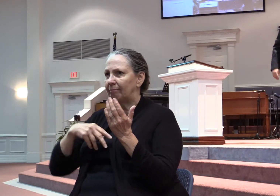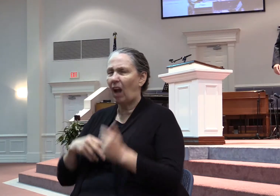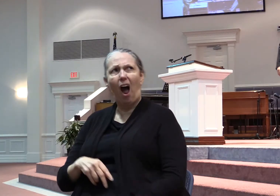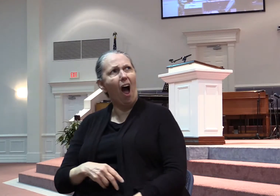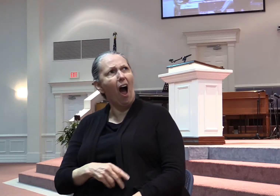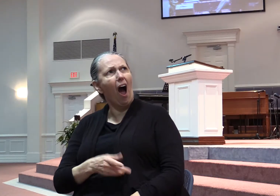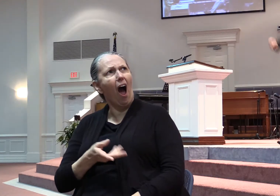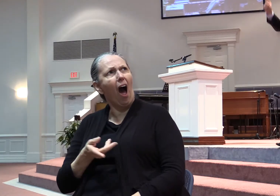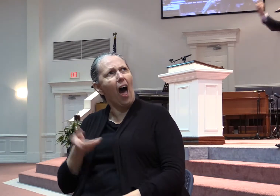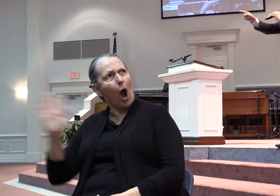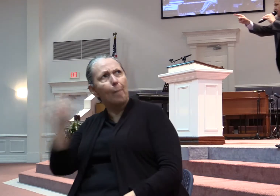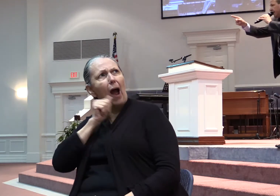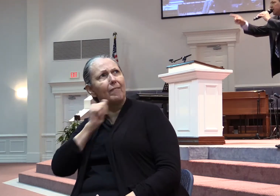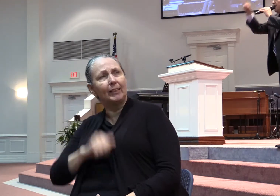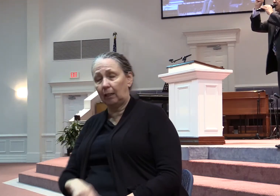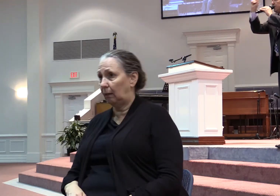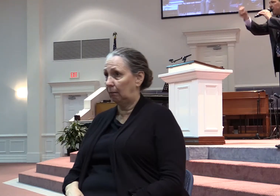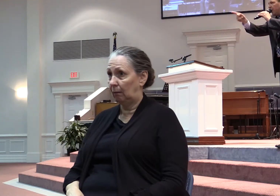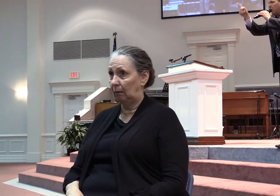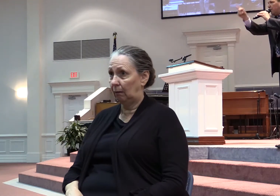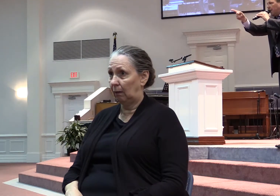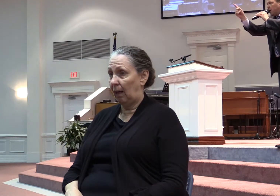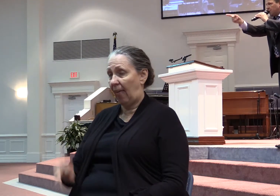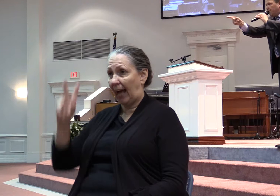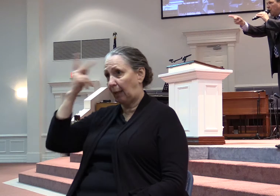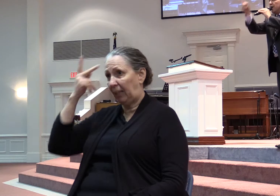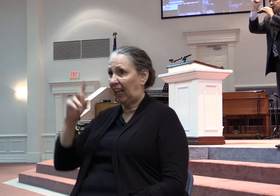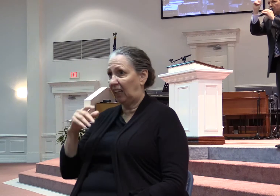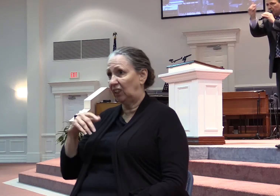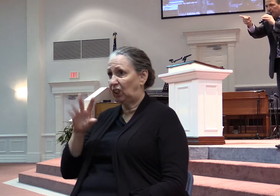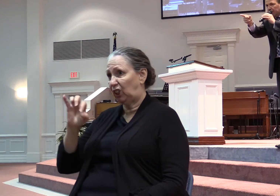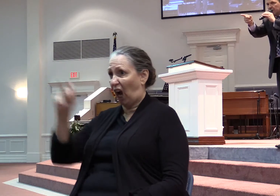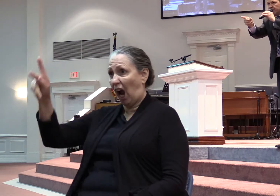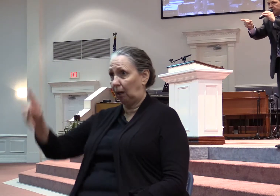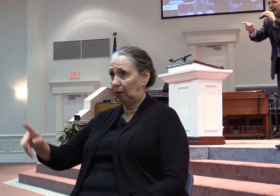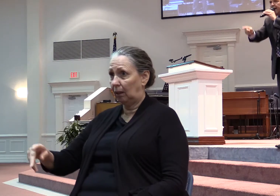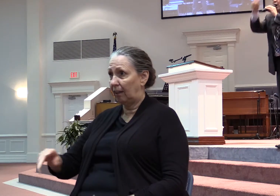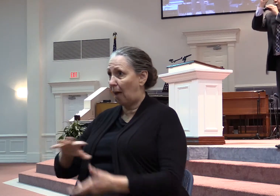you're invading her privacy. Nonsense. That's a political mumbo jumbo. That's going to cripple